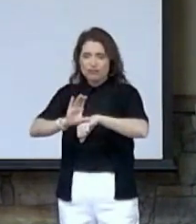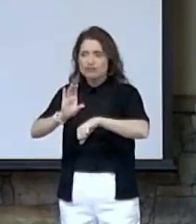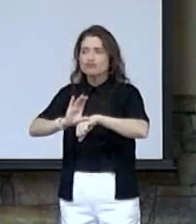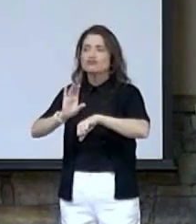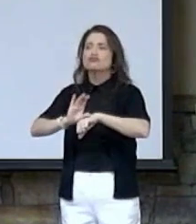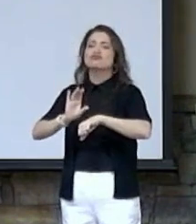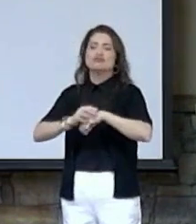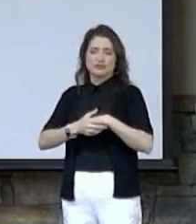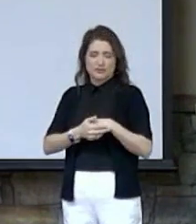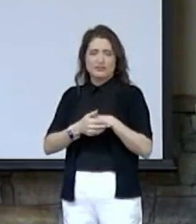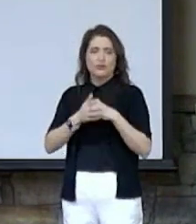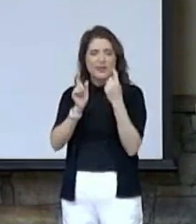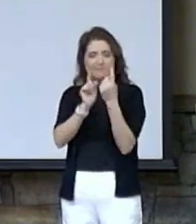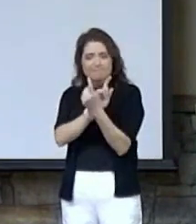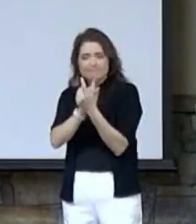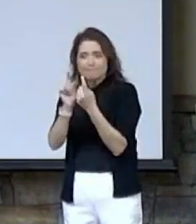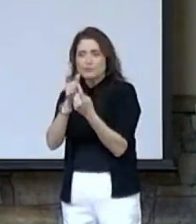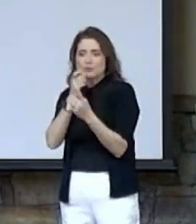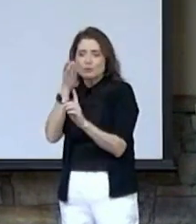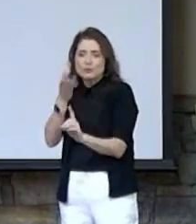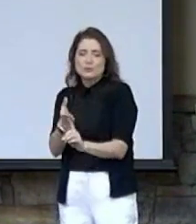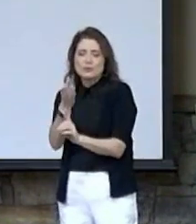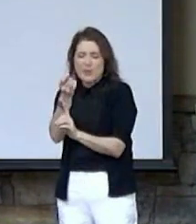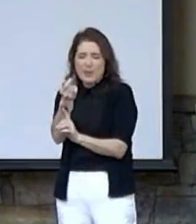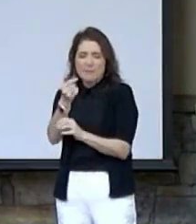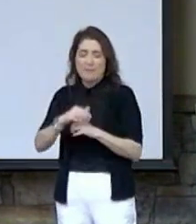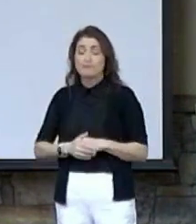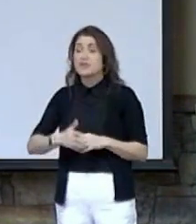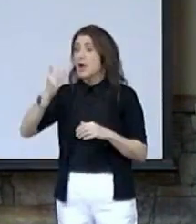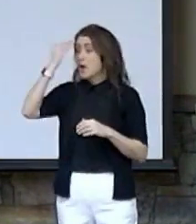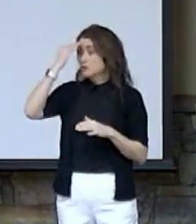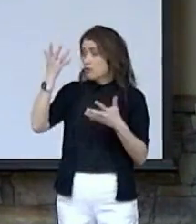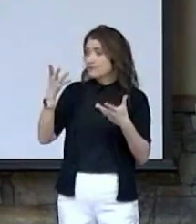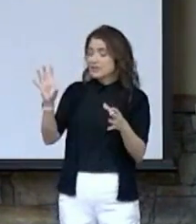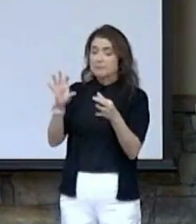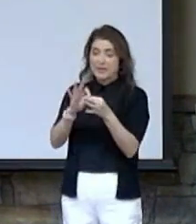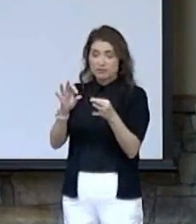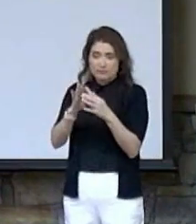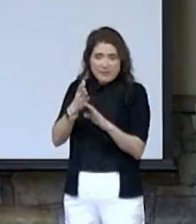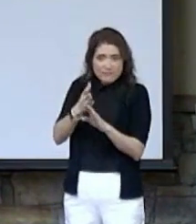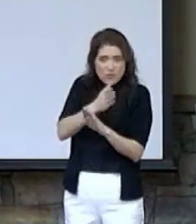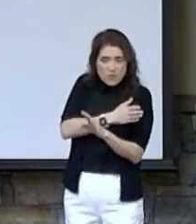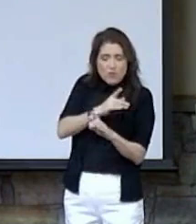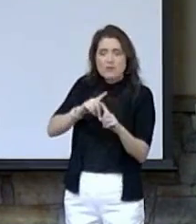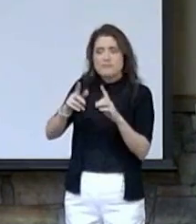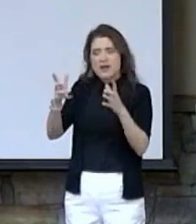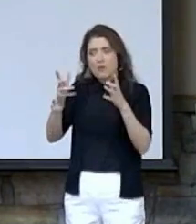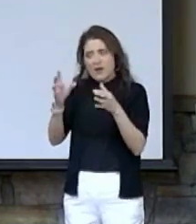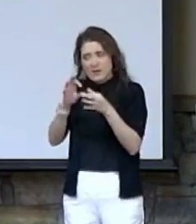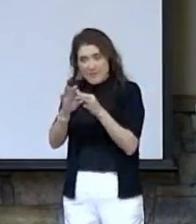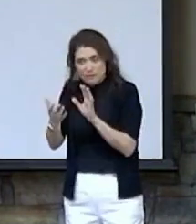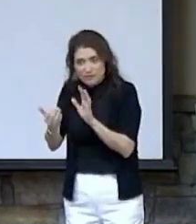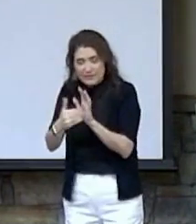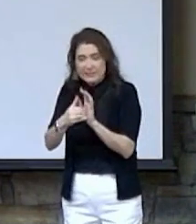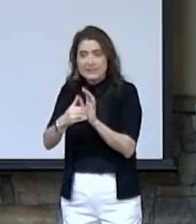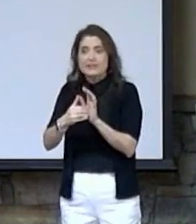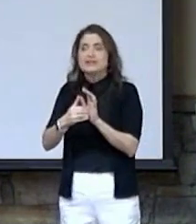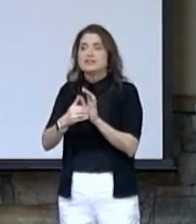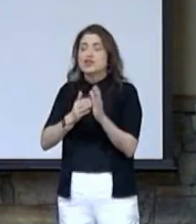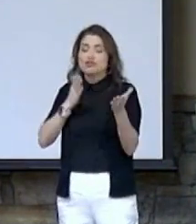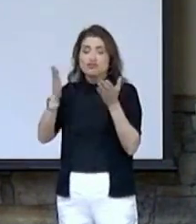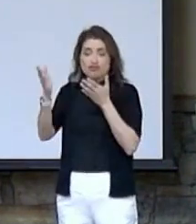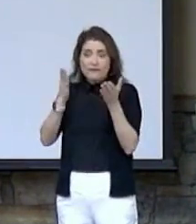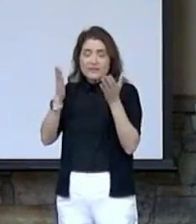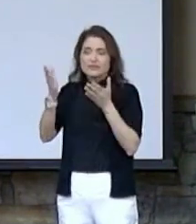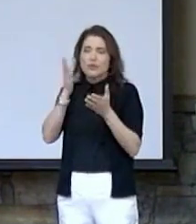over and allow us to get to know you a little bit better. Now, I know it was mentioned earlier, but I want to just mention one more time. Services will be